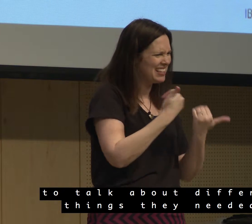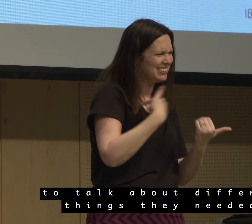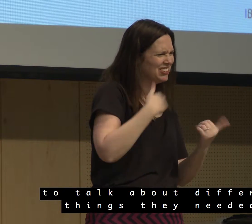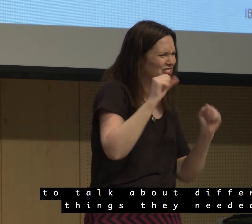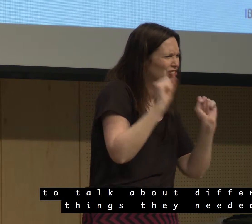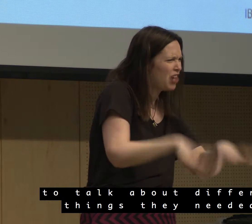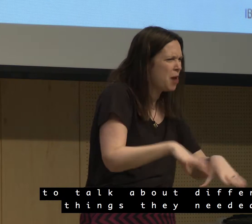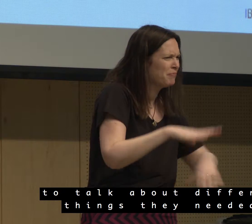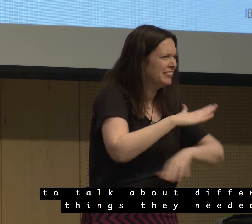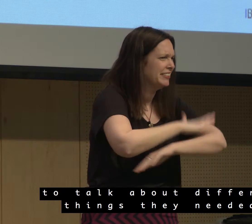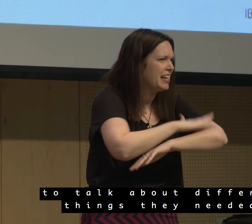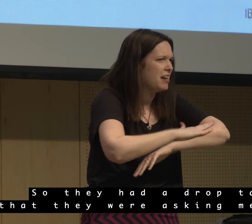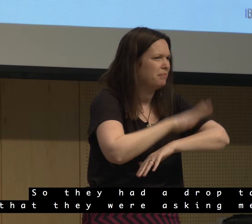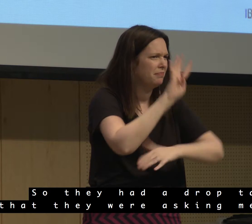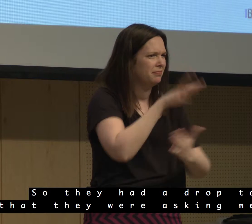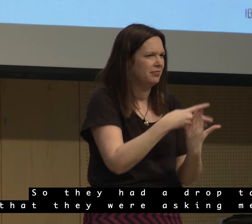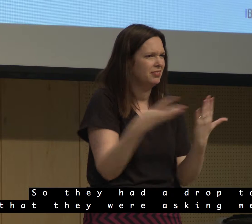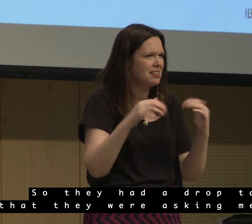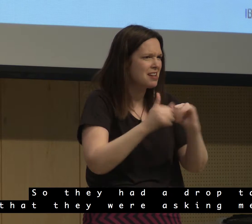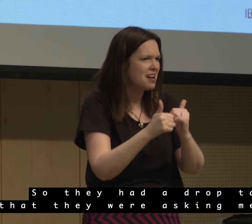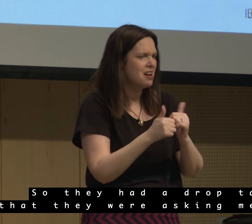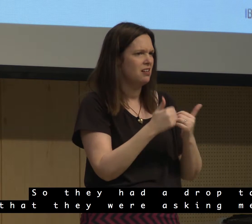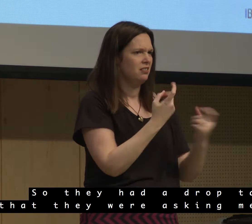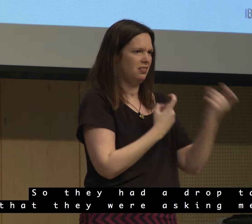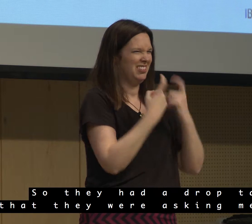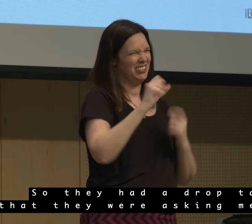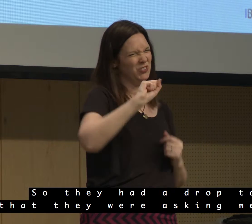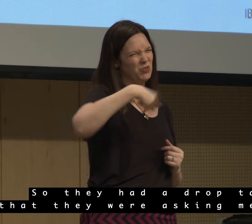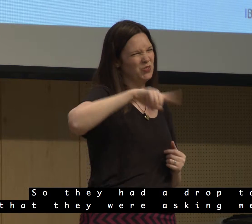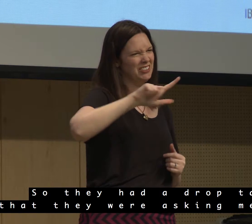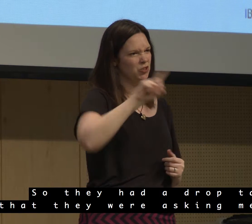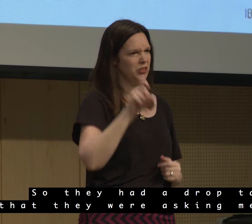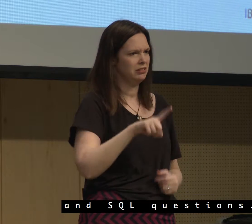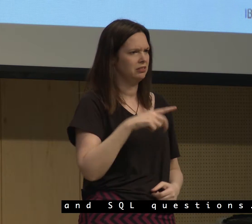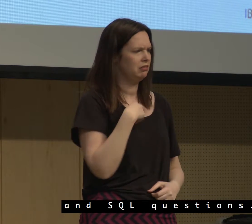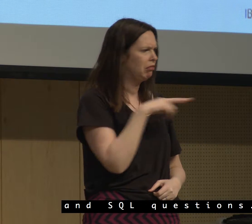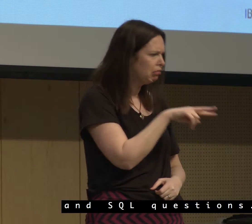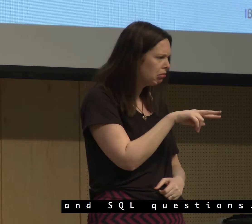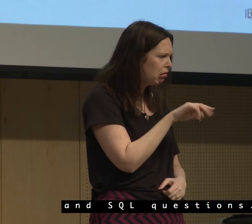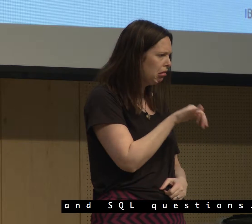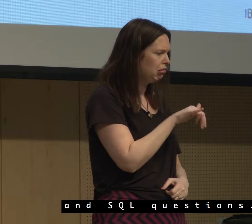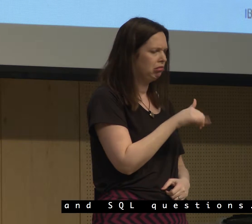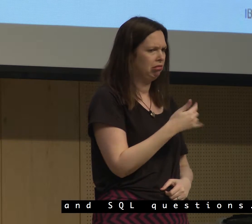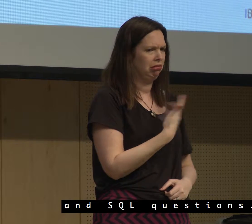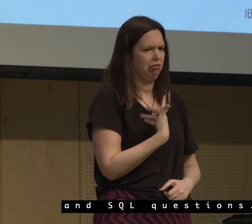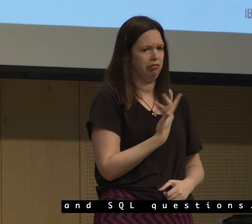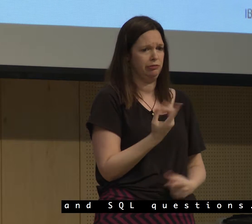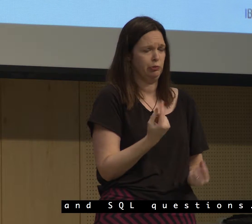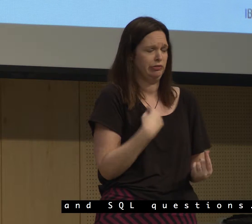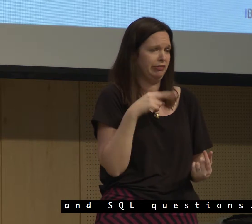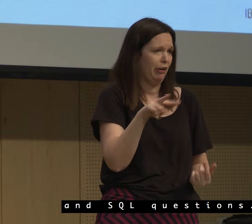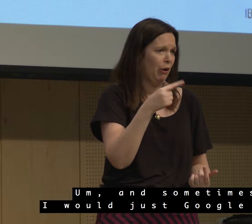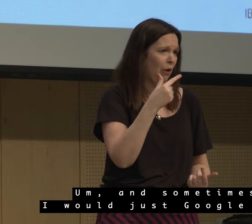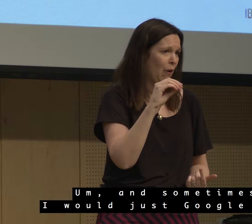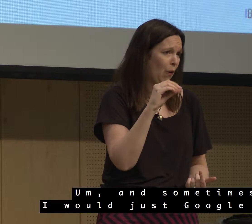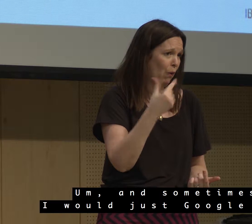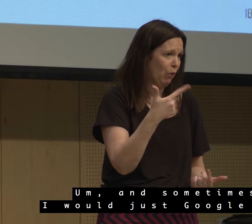that they needed. So they had a drop table that they were asking me about and SQL questions.